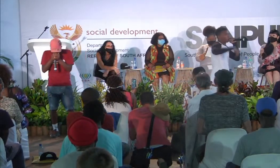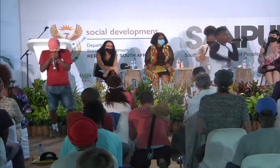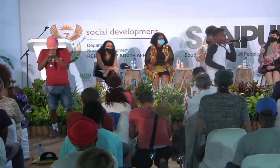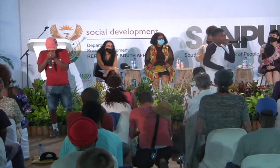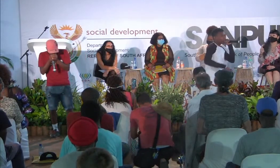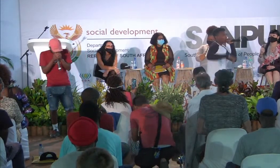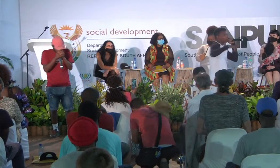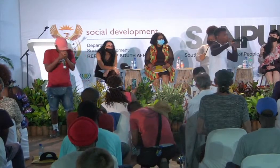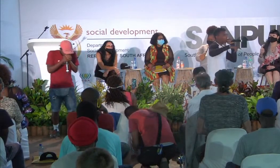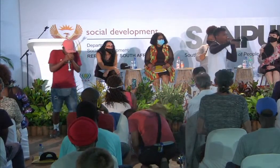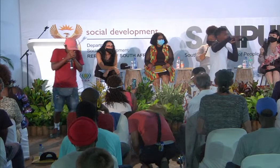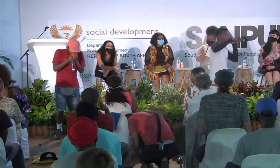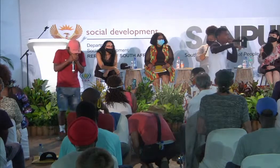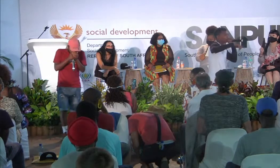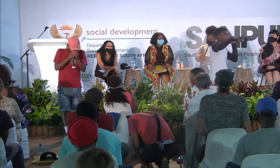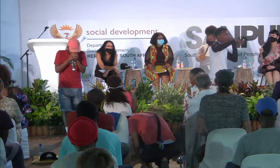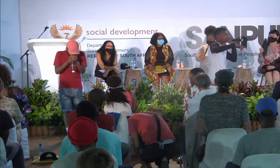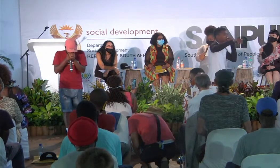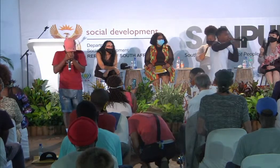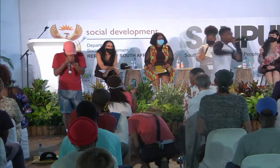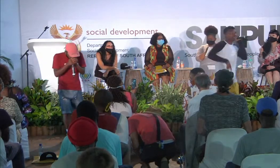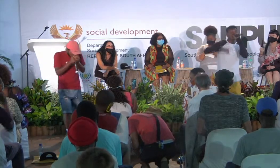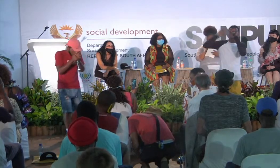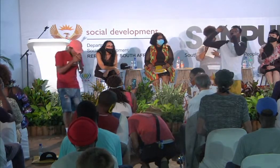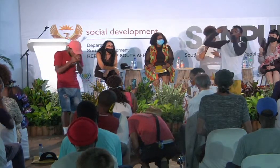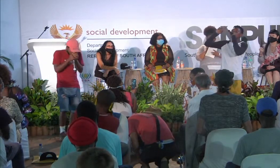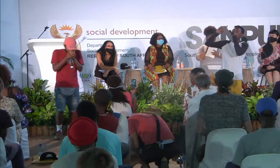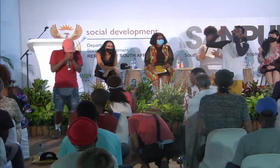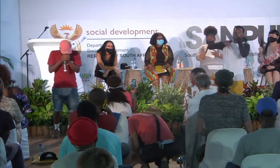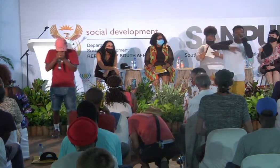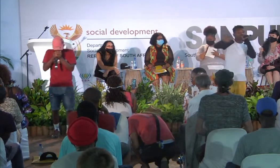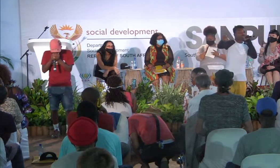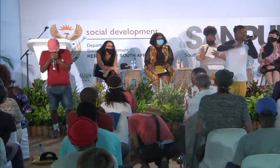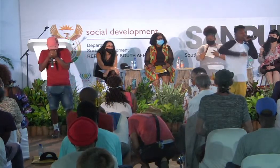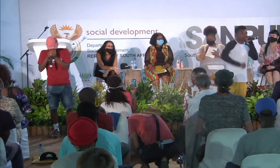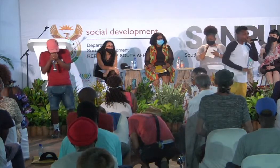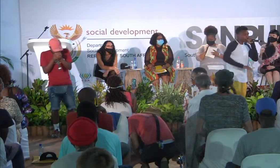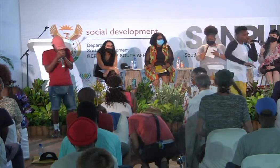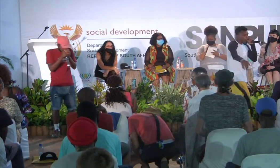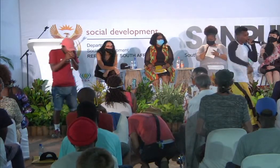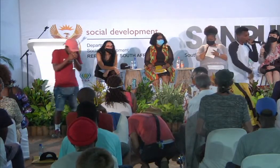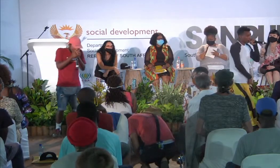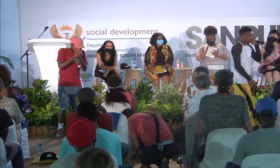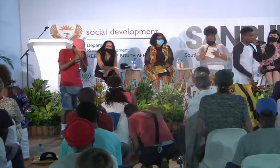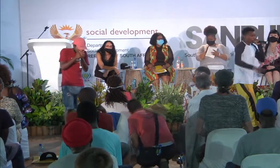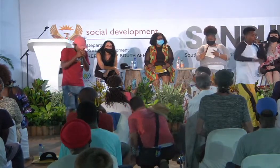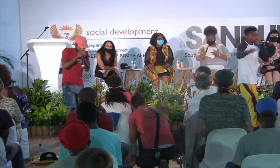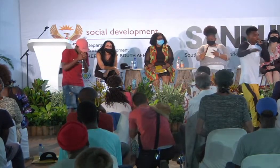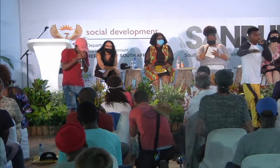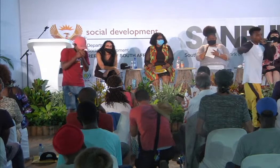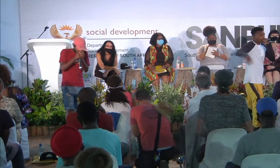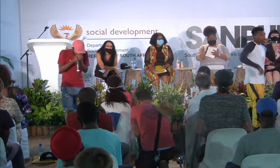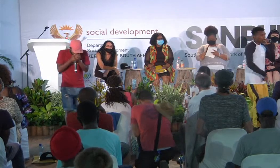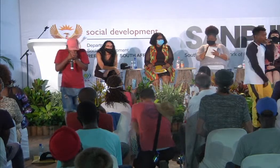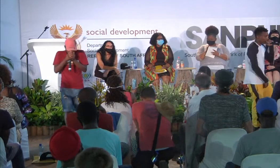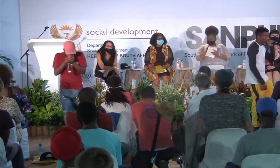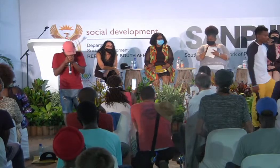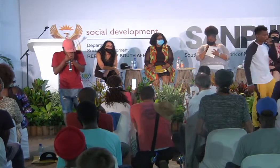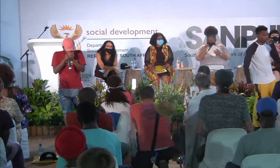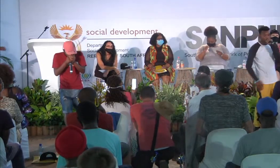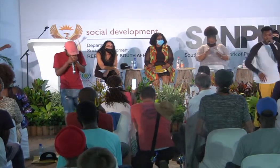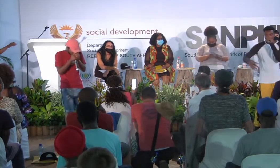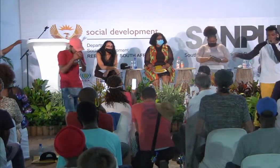crew backstab. When I'm through with a fool, I'll be cool, take that. Hush. The mood ain't fair, plus I'm rude as hell,